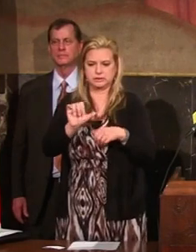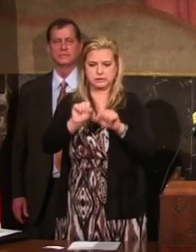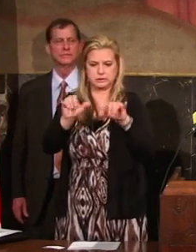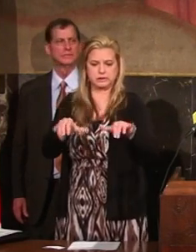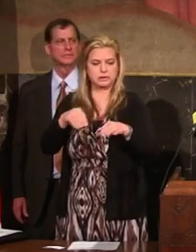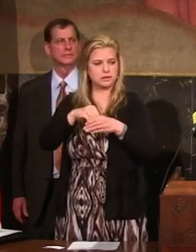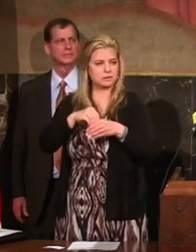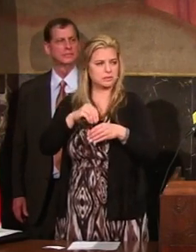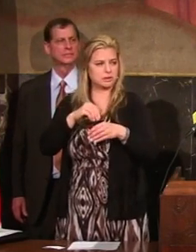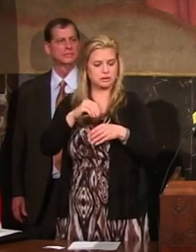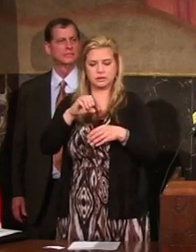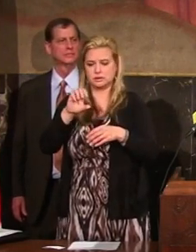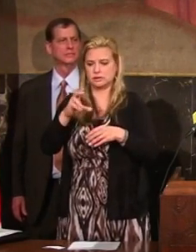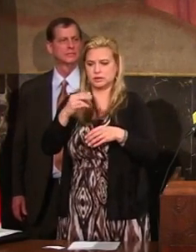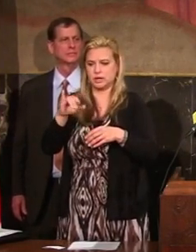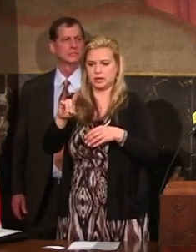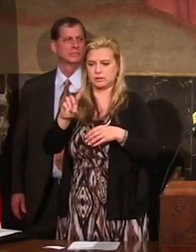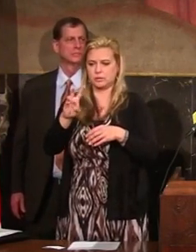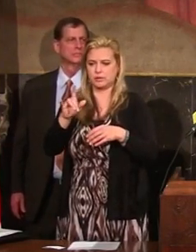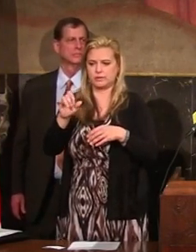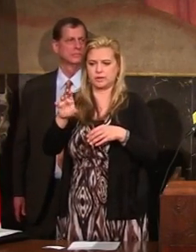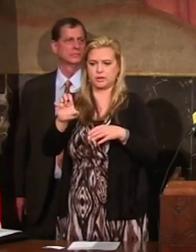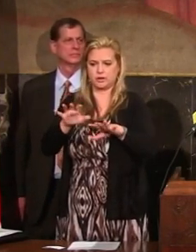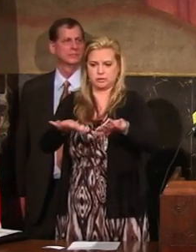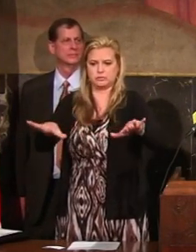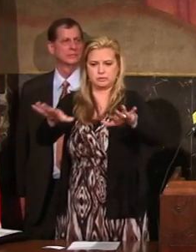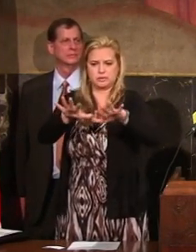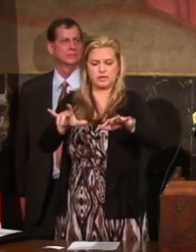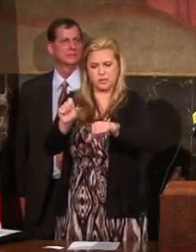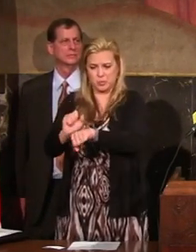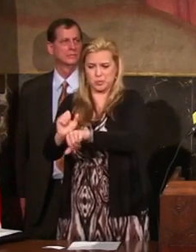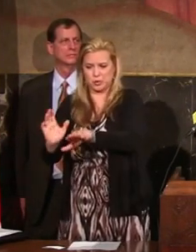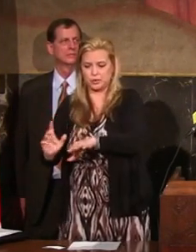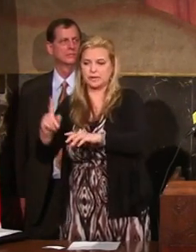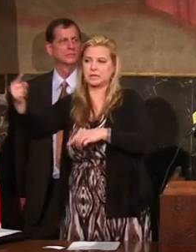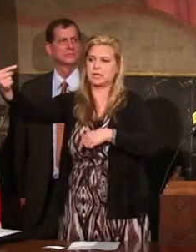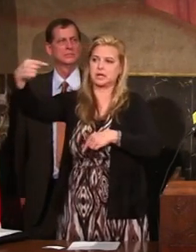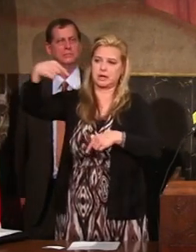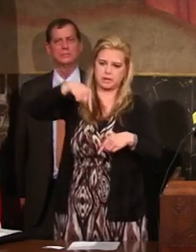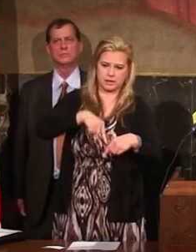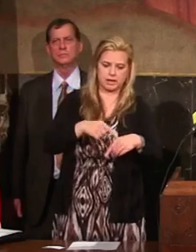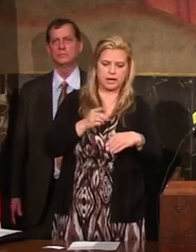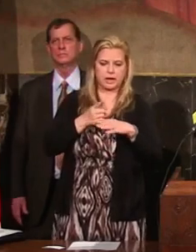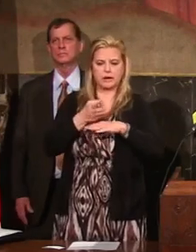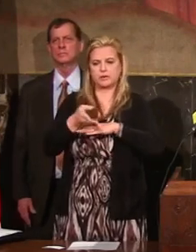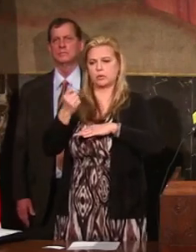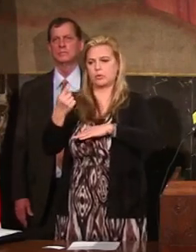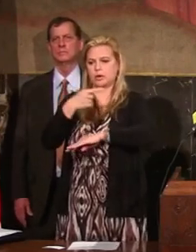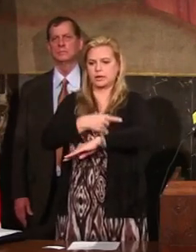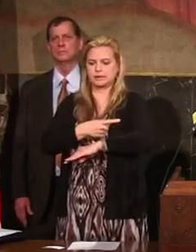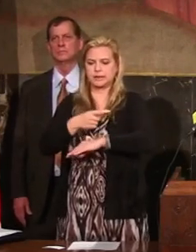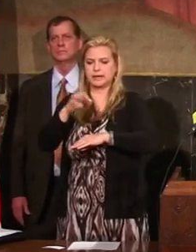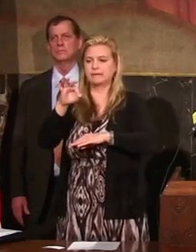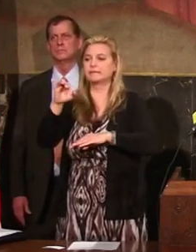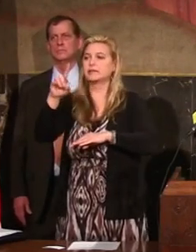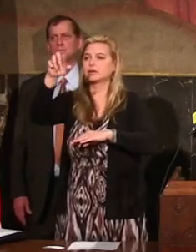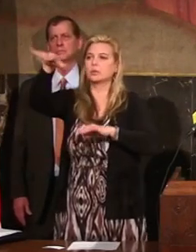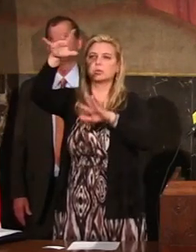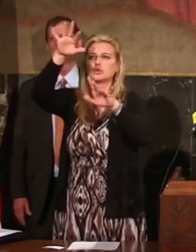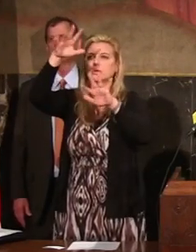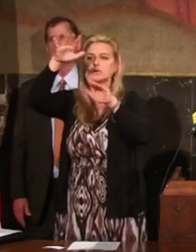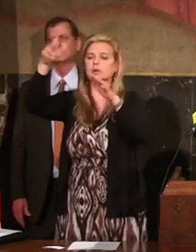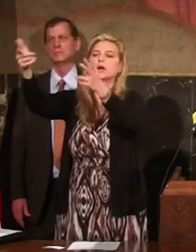child welfare arena alone that workers have to come back in after a day out in the field and